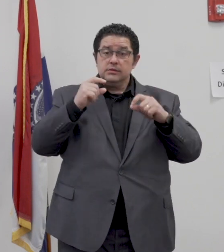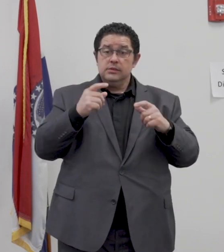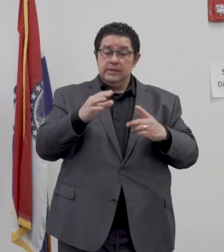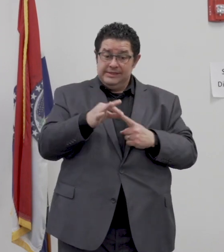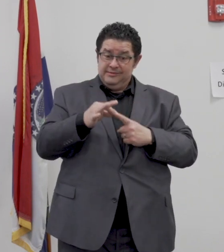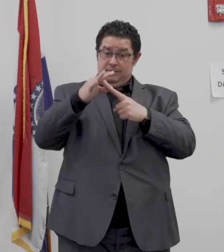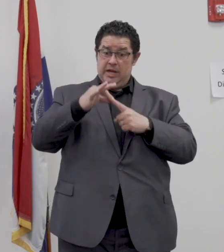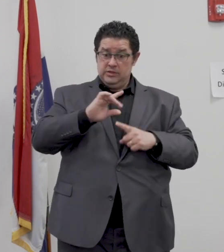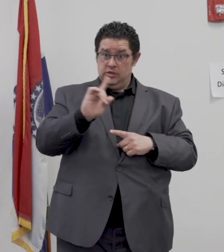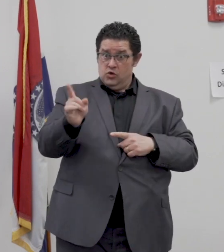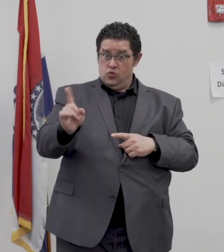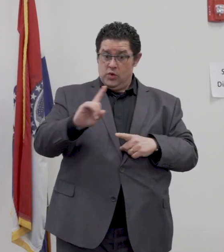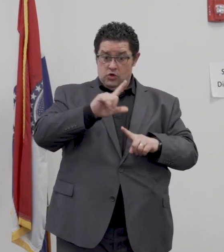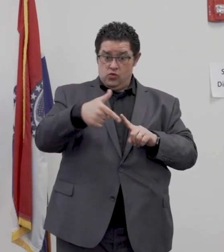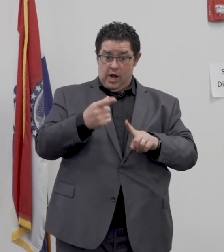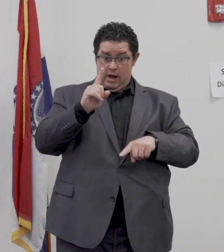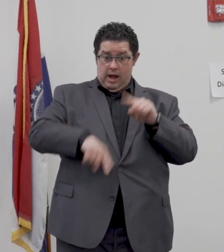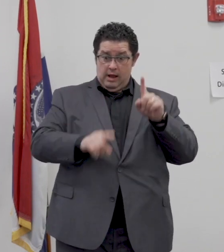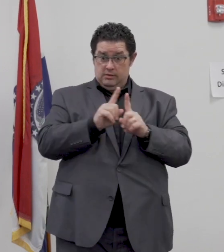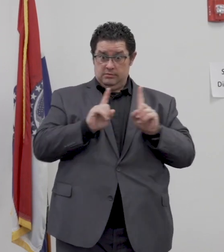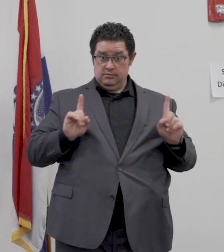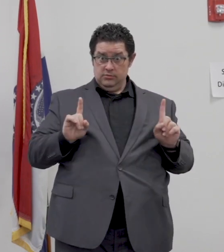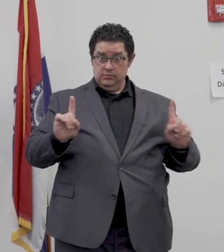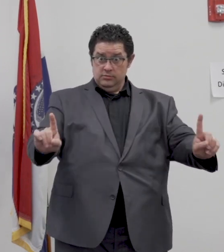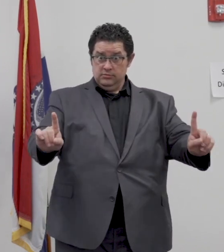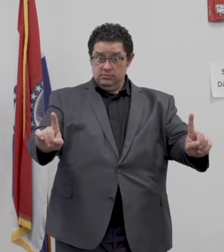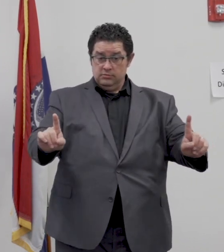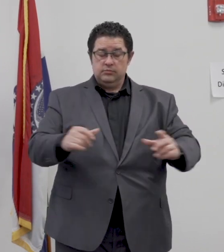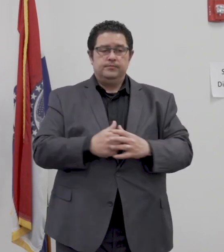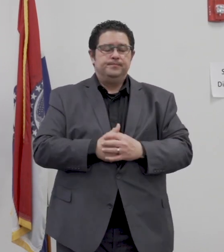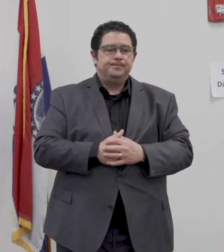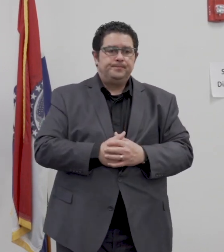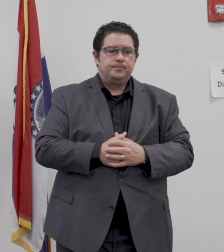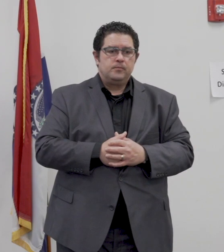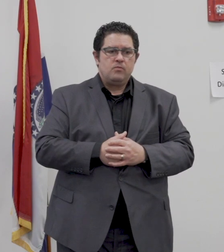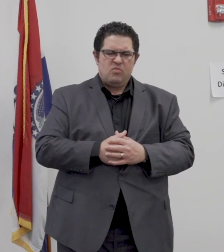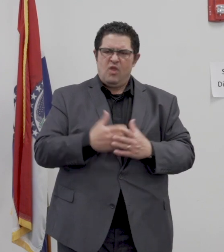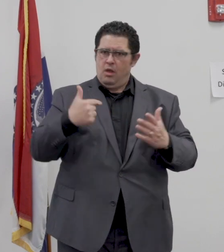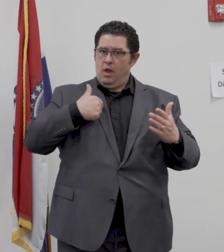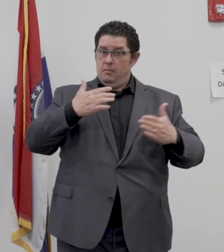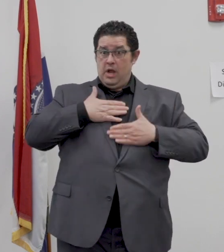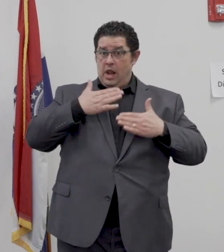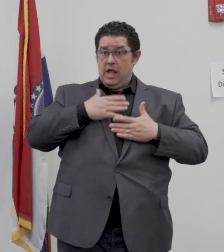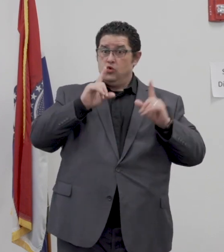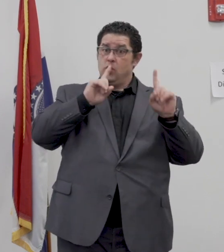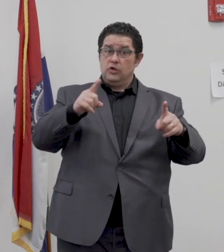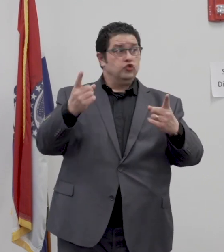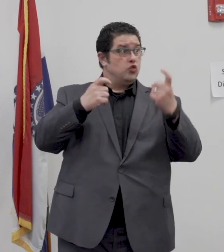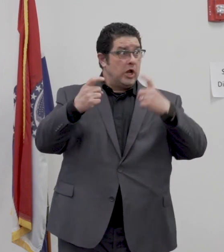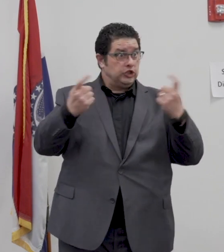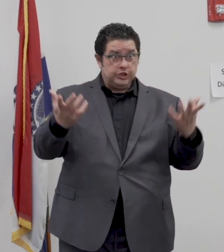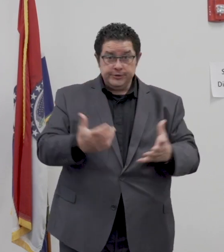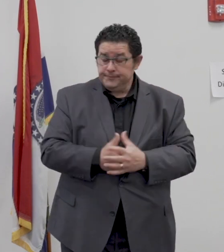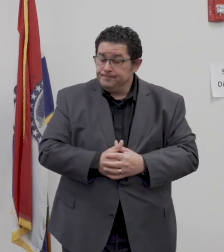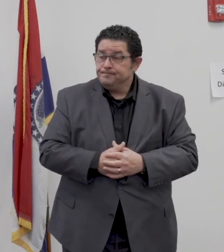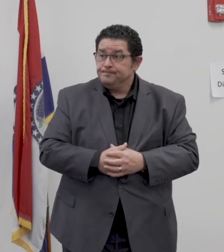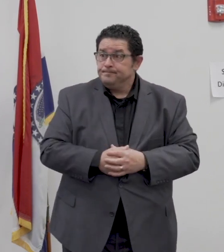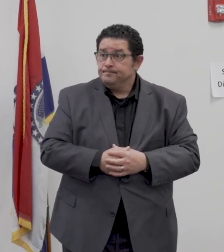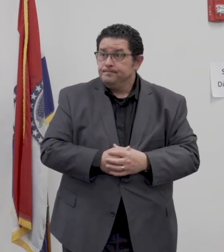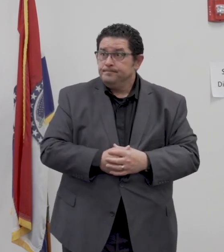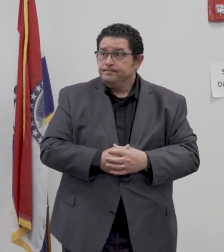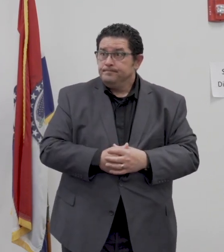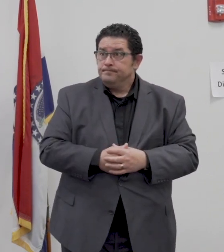distancing is going to be difficult. And I'd be glad to answer questions.